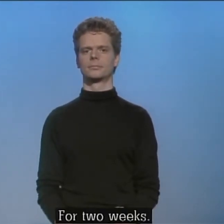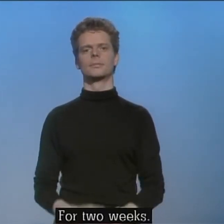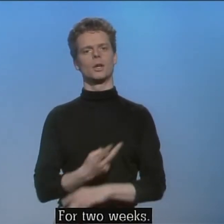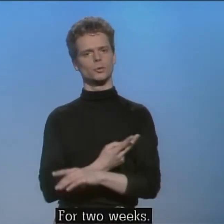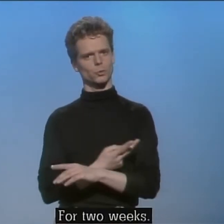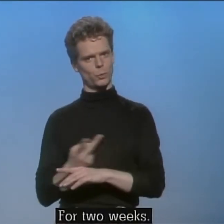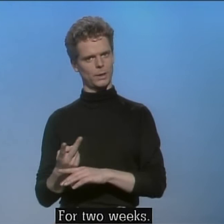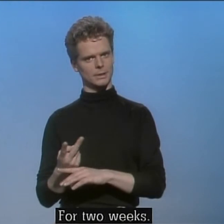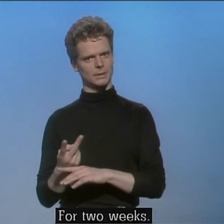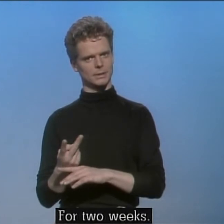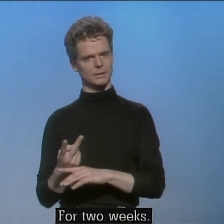For 2 weeks.